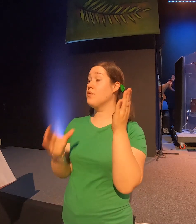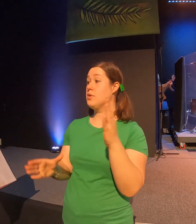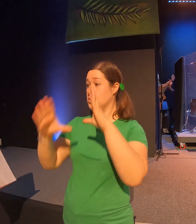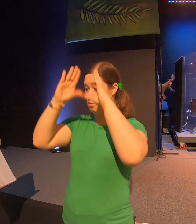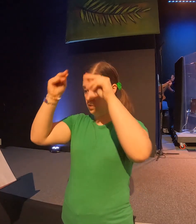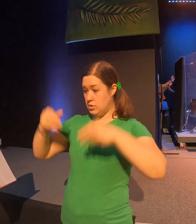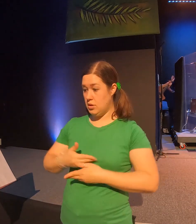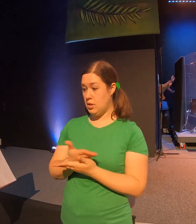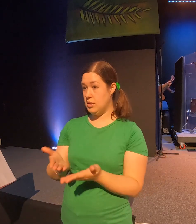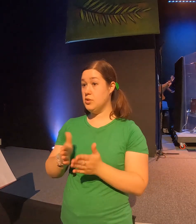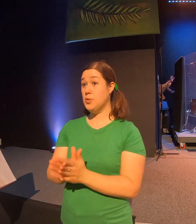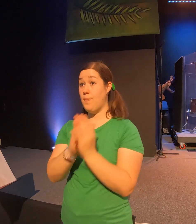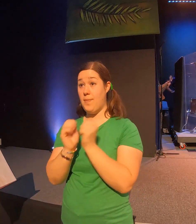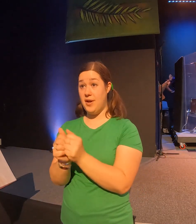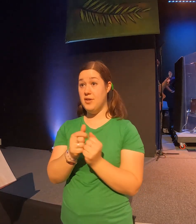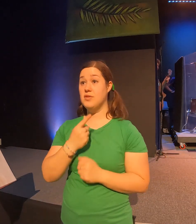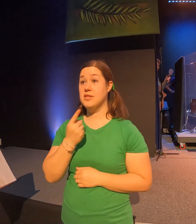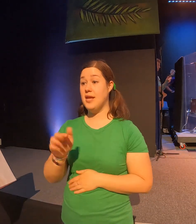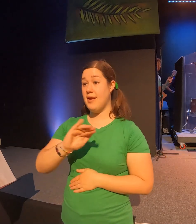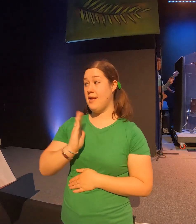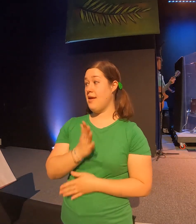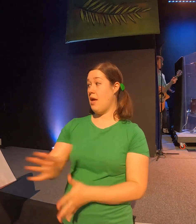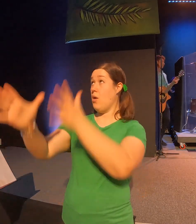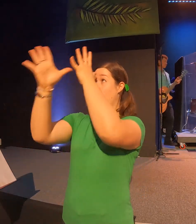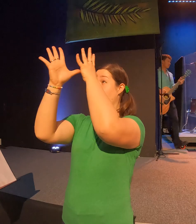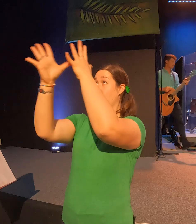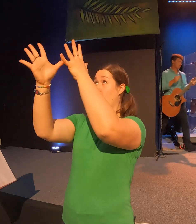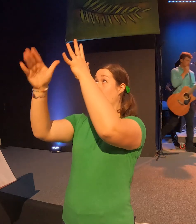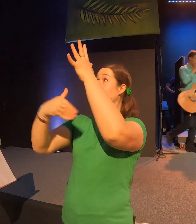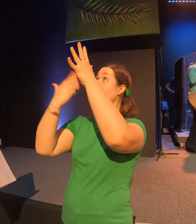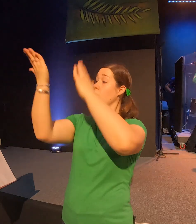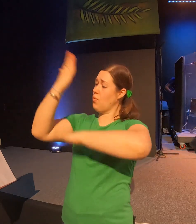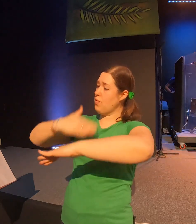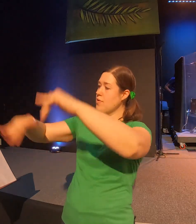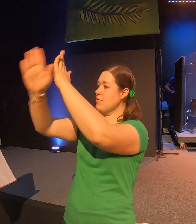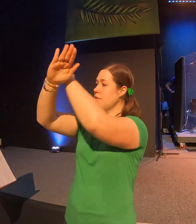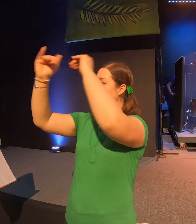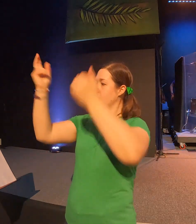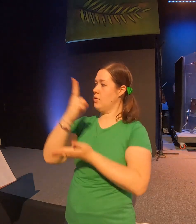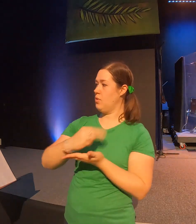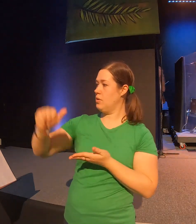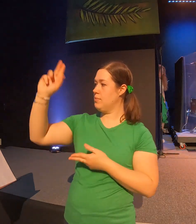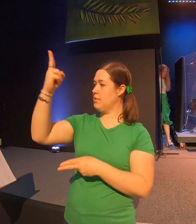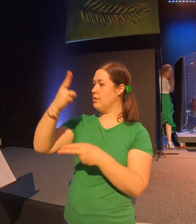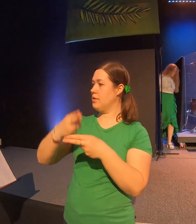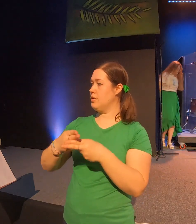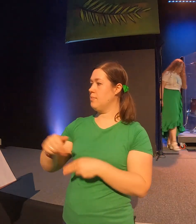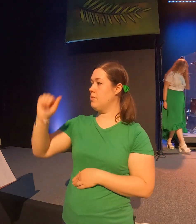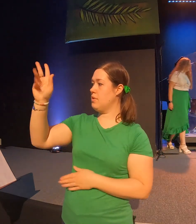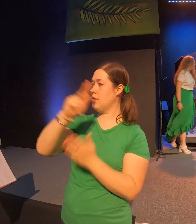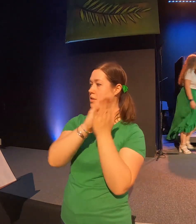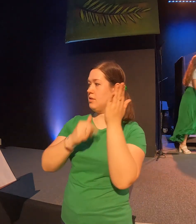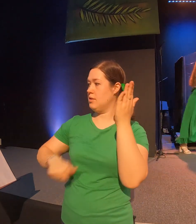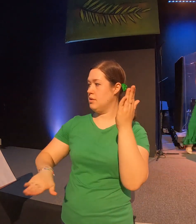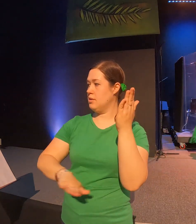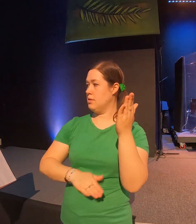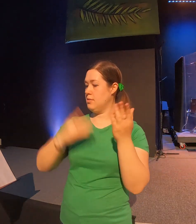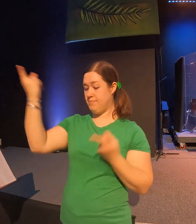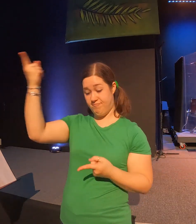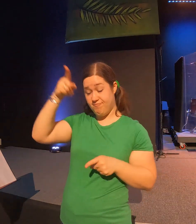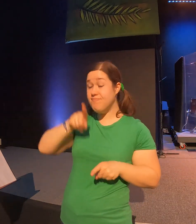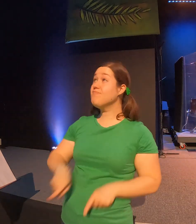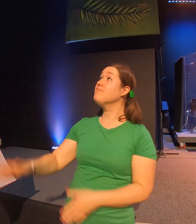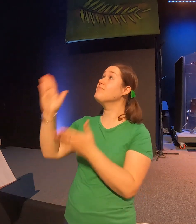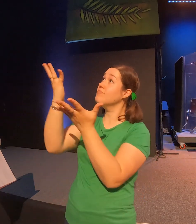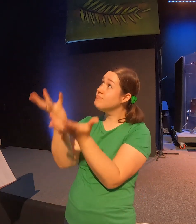us to pray together by saying, Our Father, who art in heaven, hallowed be thy name. Thy kingdom